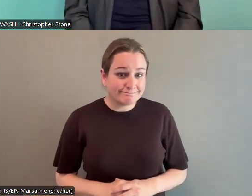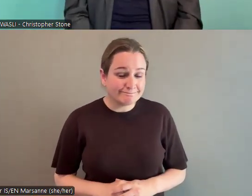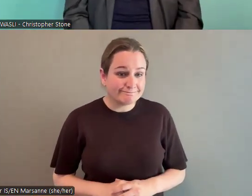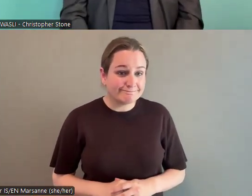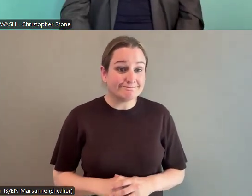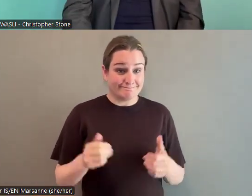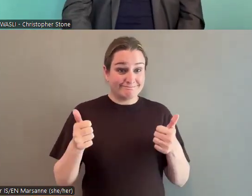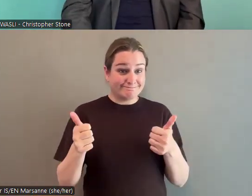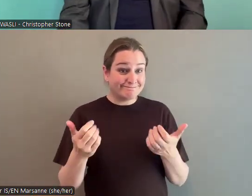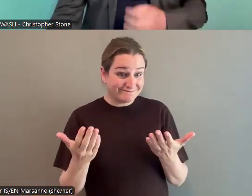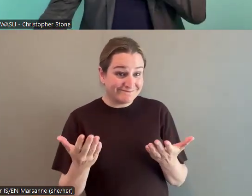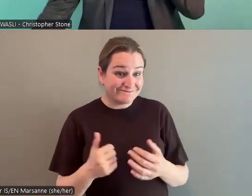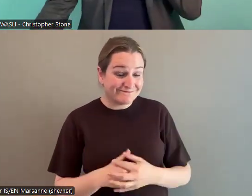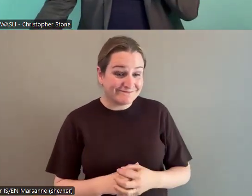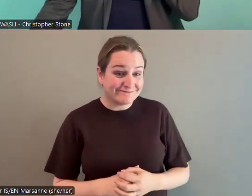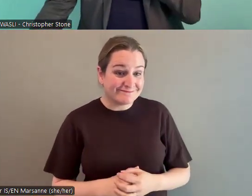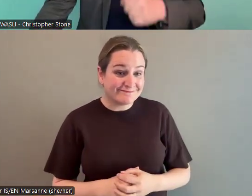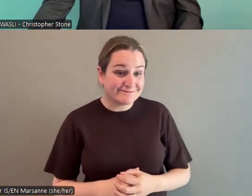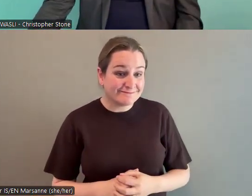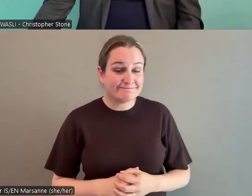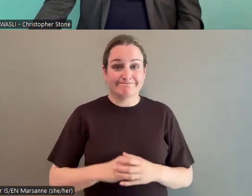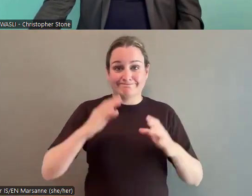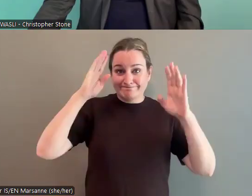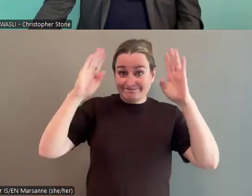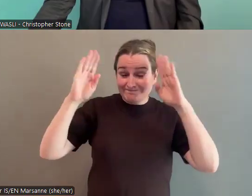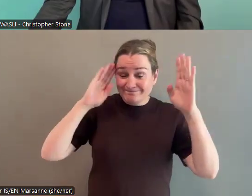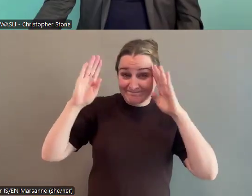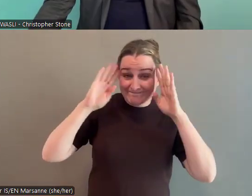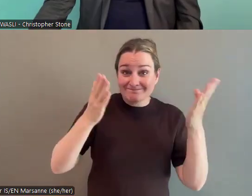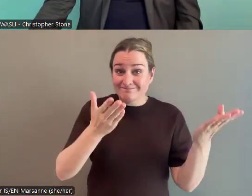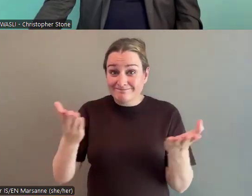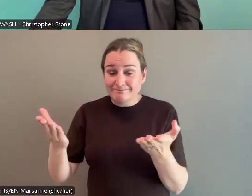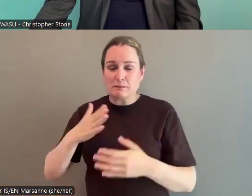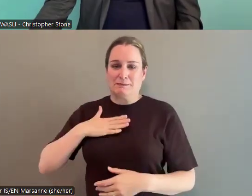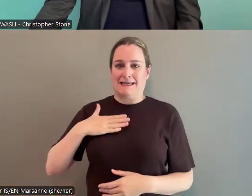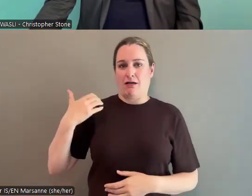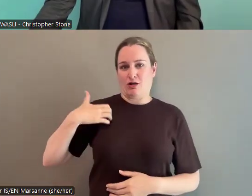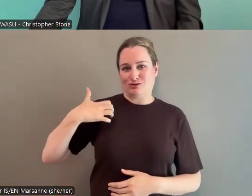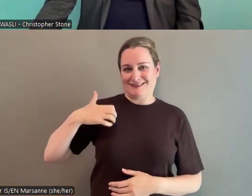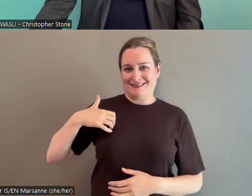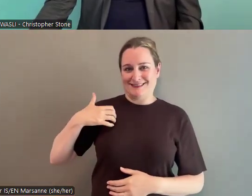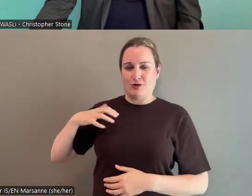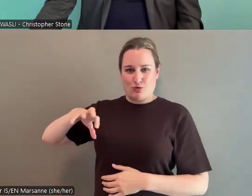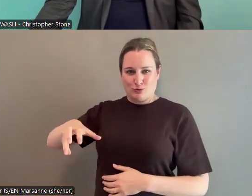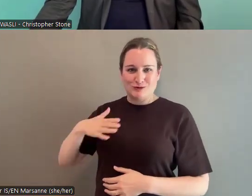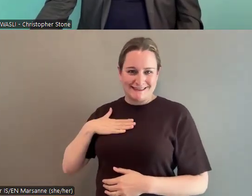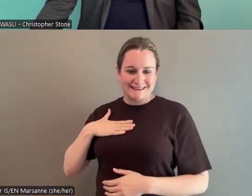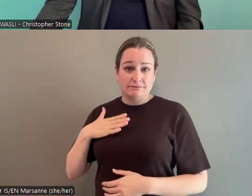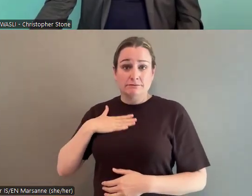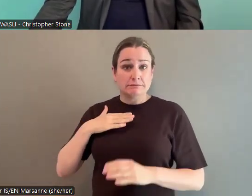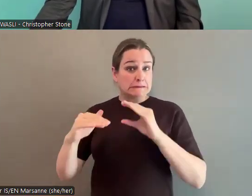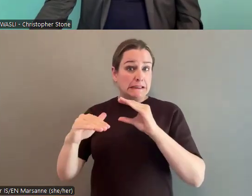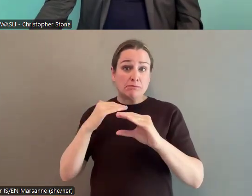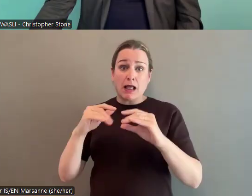Go ahead. Thank you. Thank you. Hi, everyone. I'm from Argentina, and we didn't change our